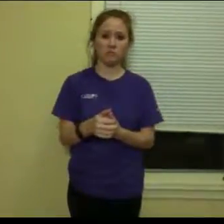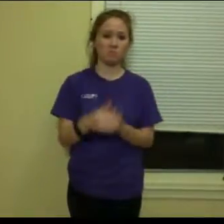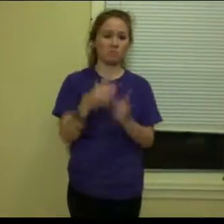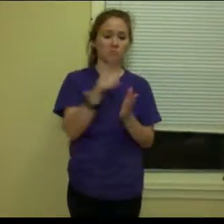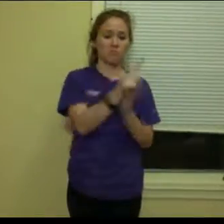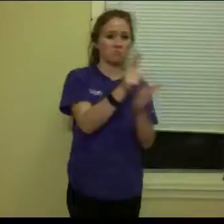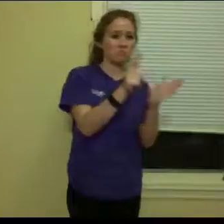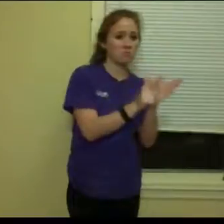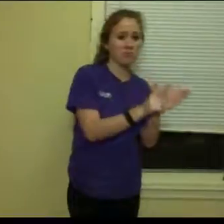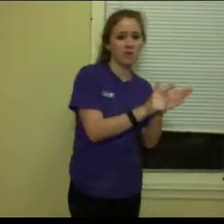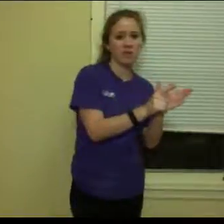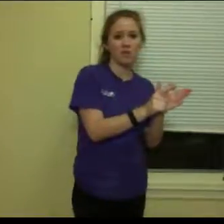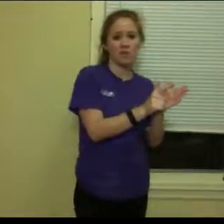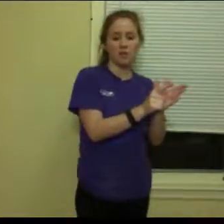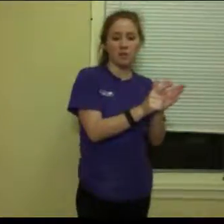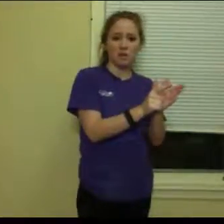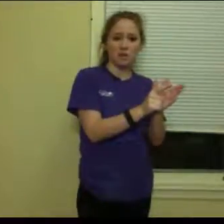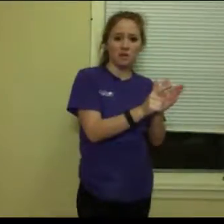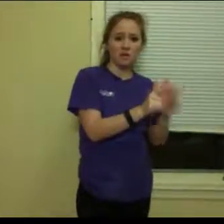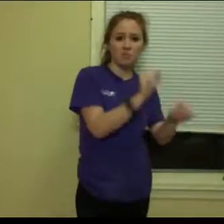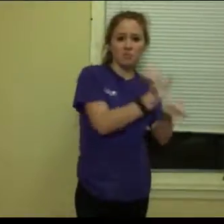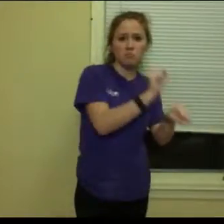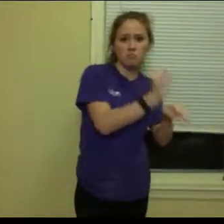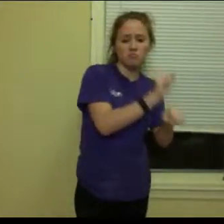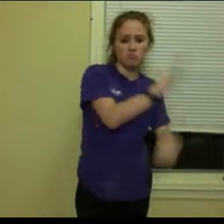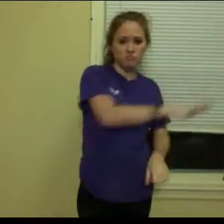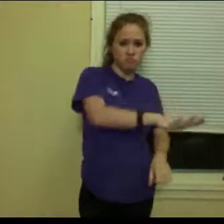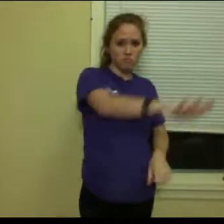such as store owners,